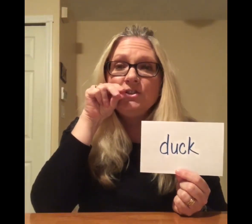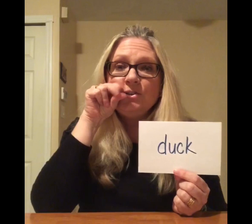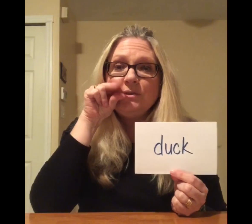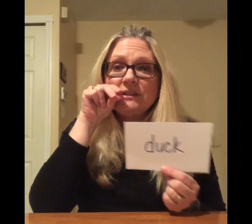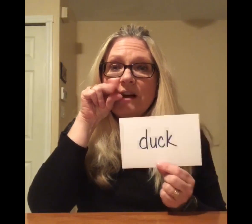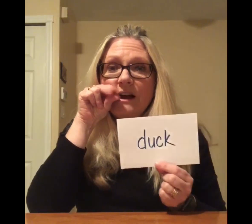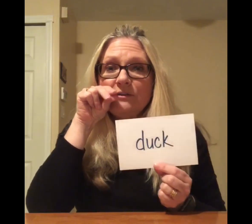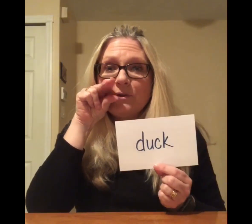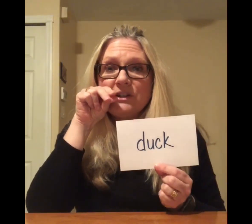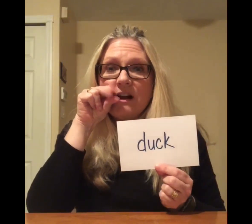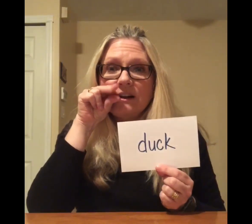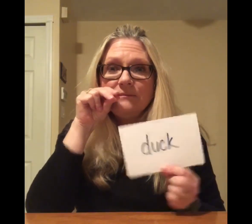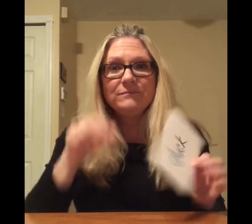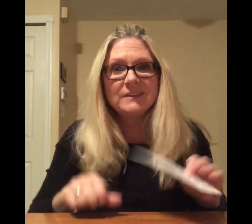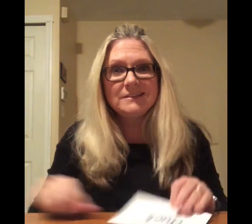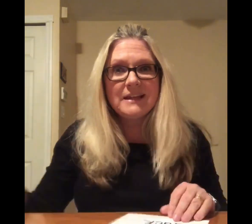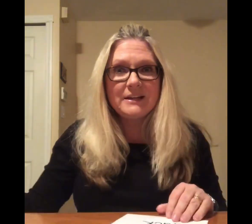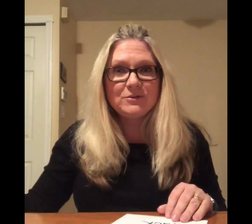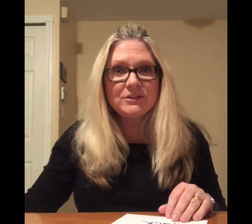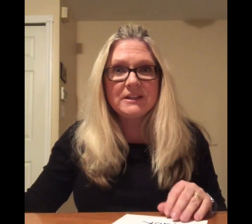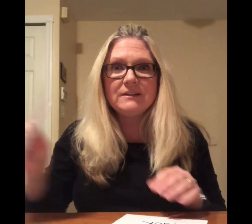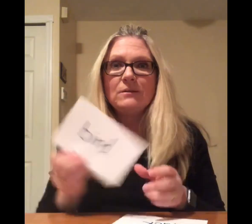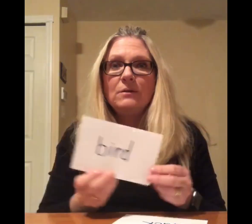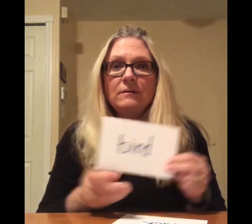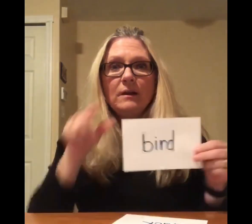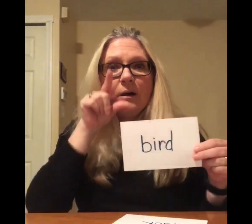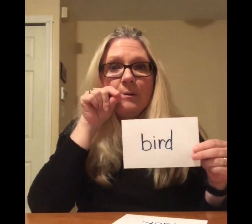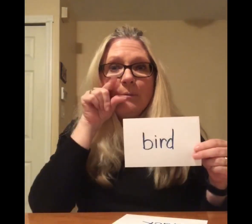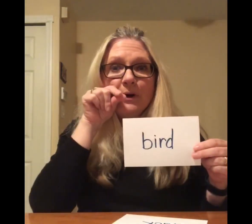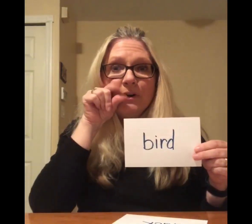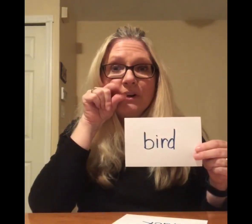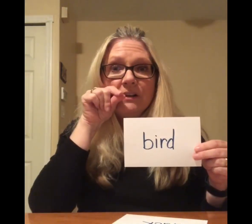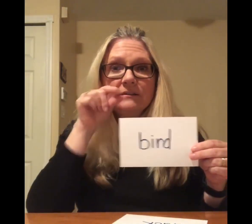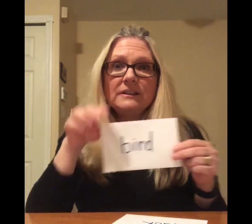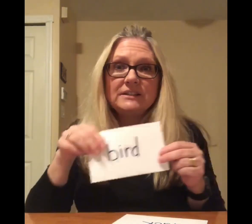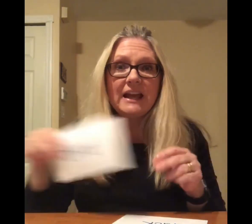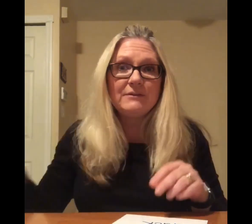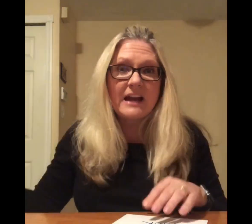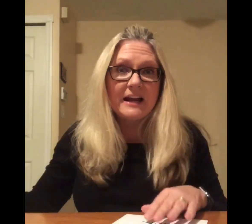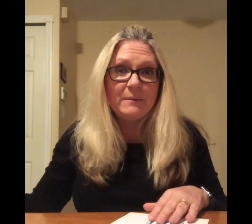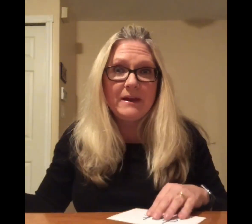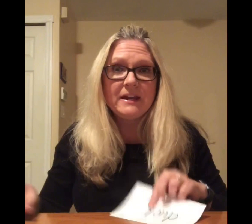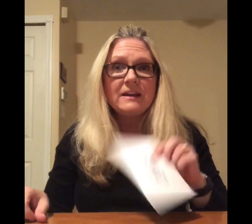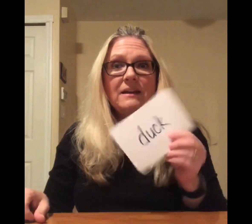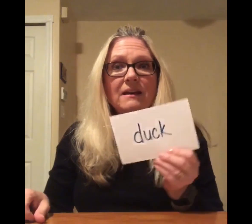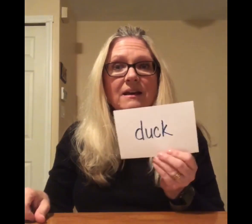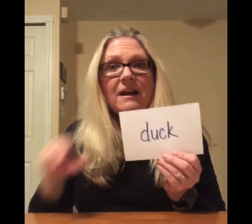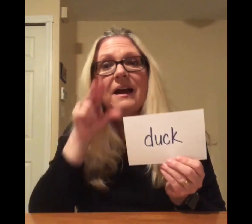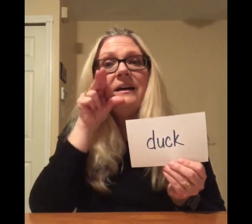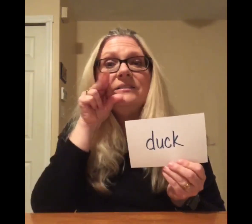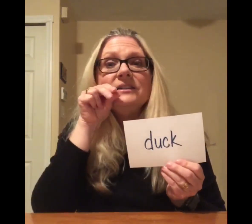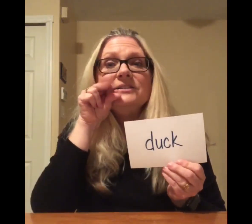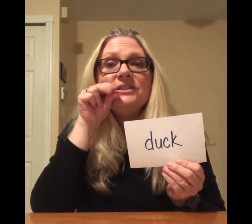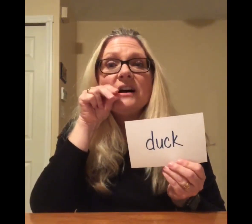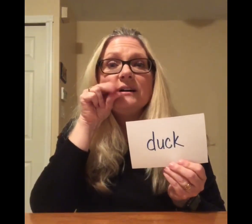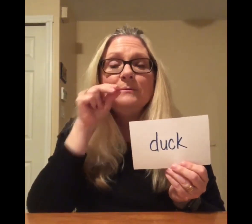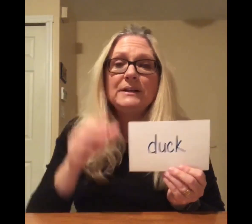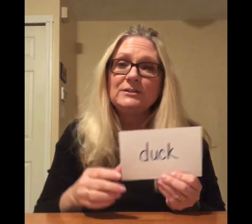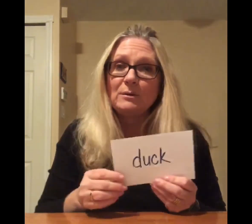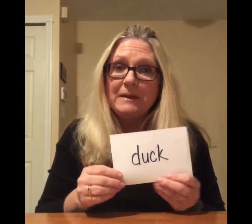the sign for duck. Isn't that interesting? Bird, because they have a tiny beak, and duck, because their beak is